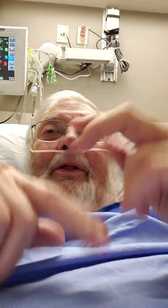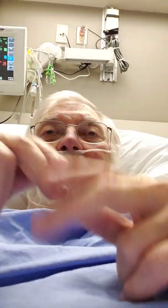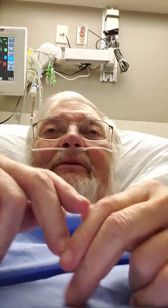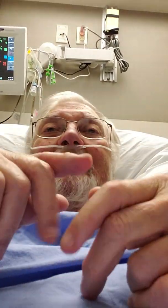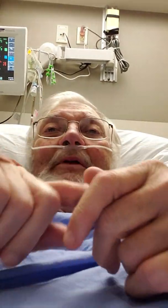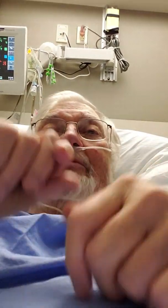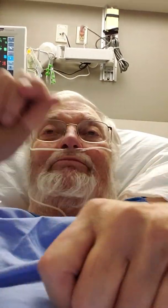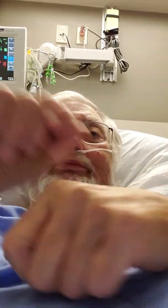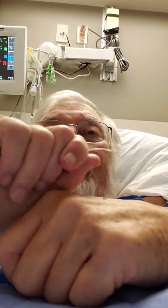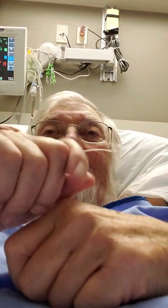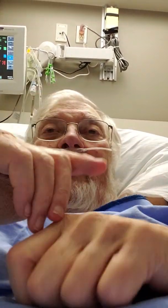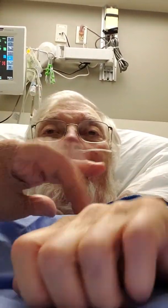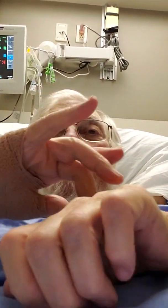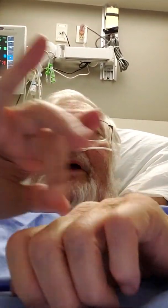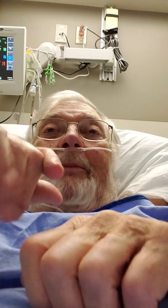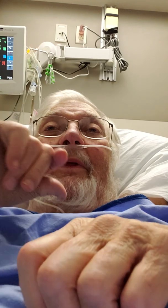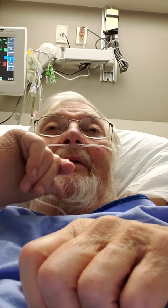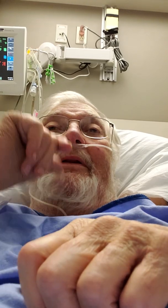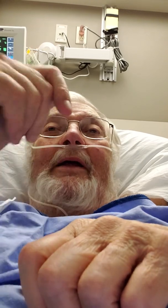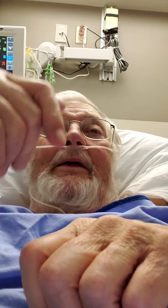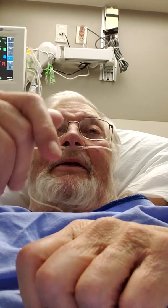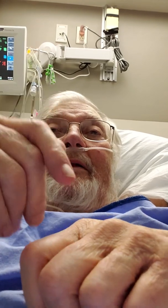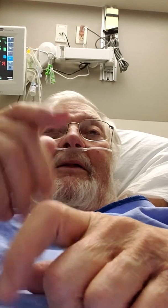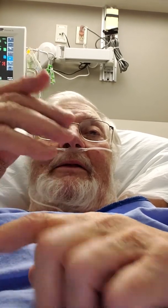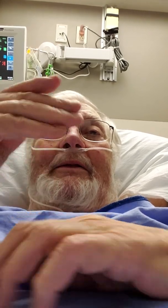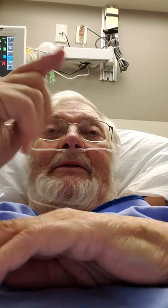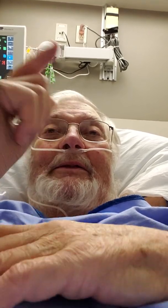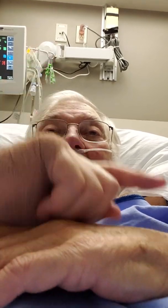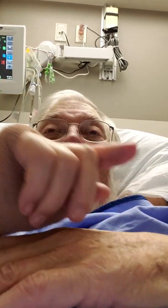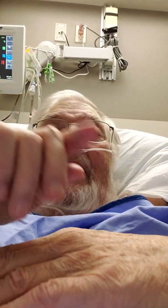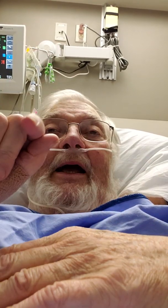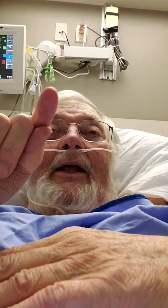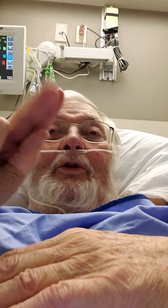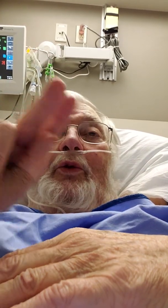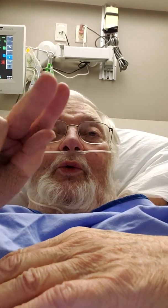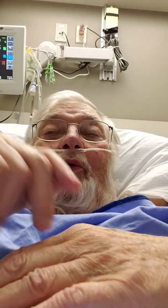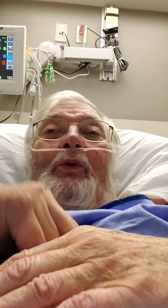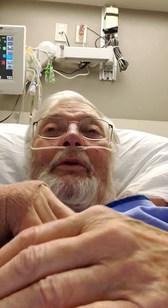building. Yeah. But they had two